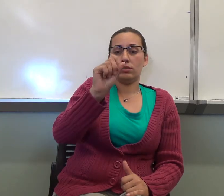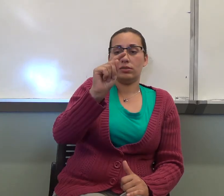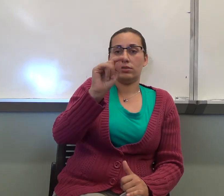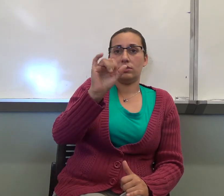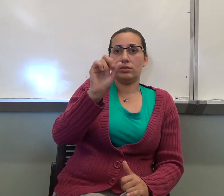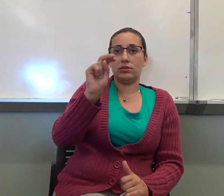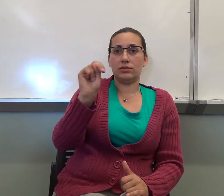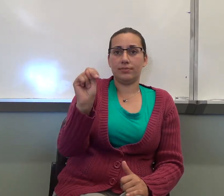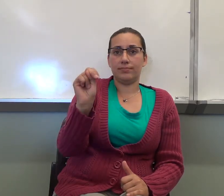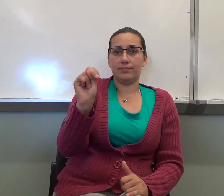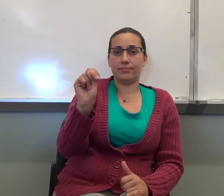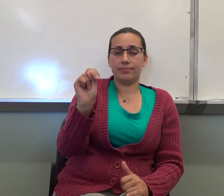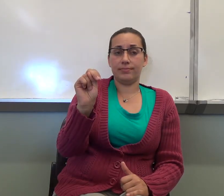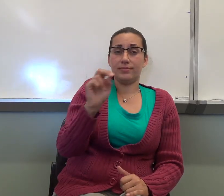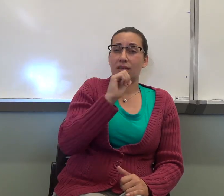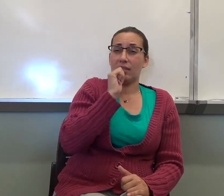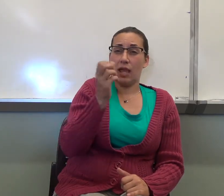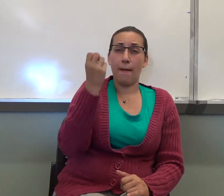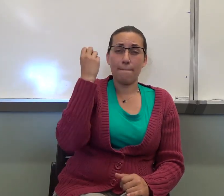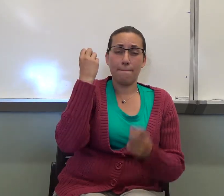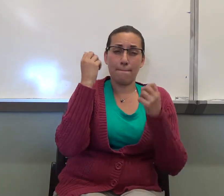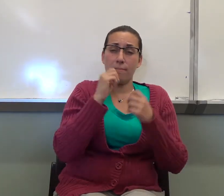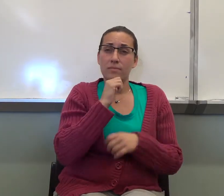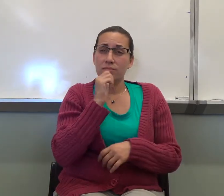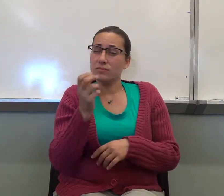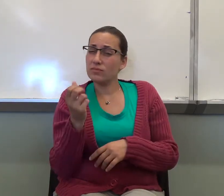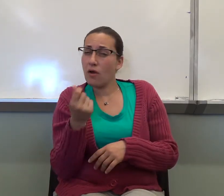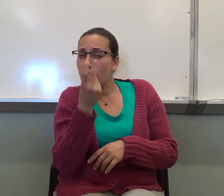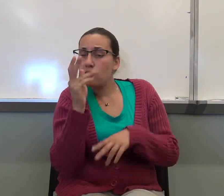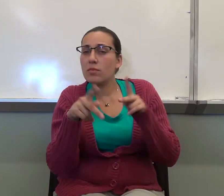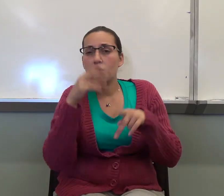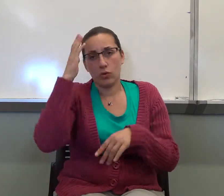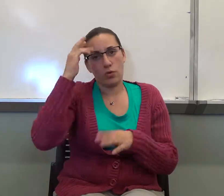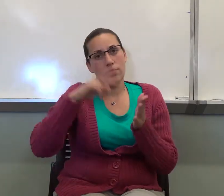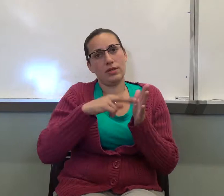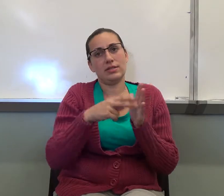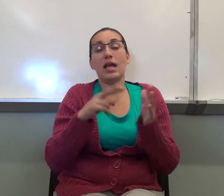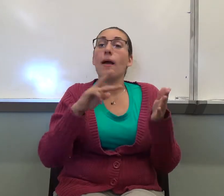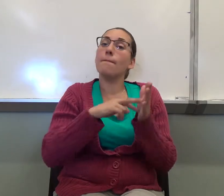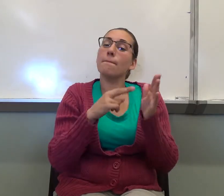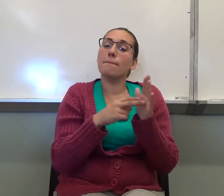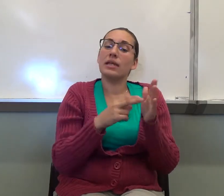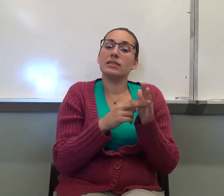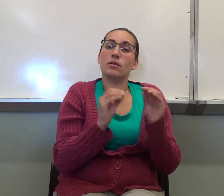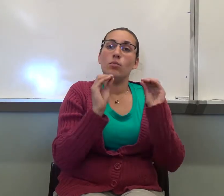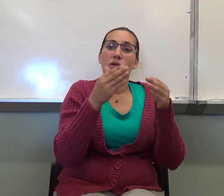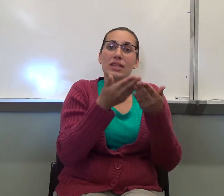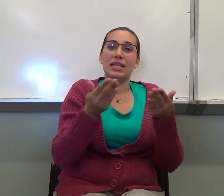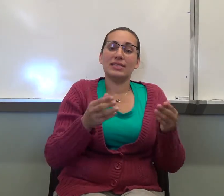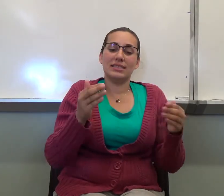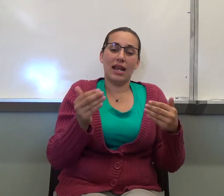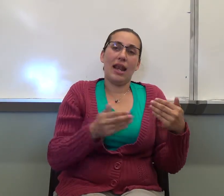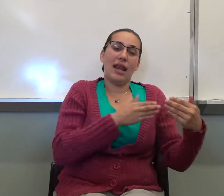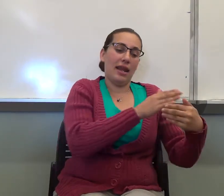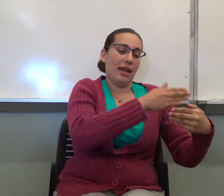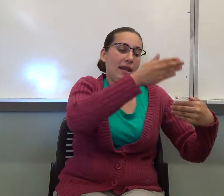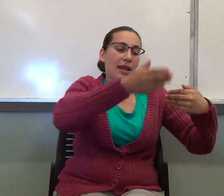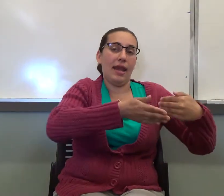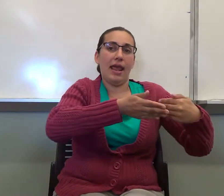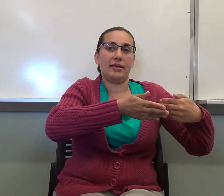Not too many people know what that word means. It means put things next to each other. That's what it means. That's all. All